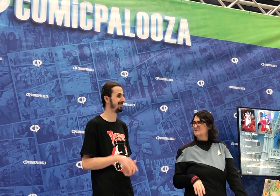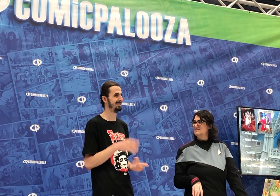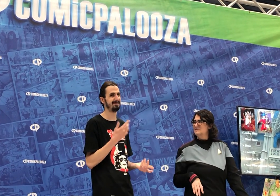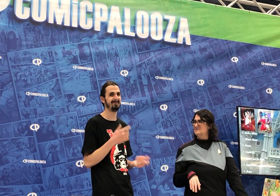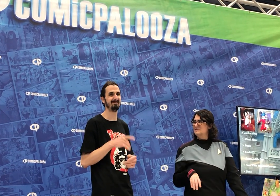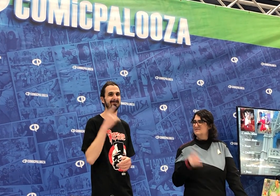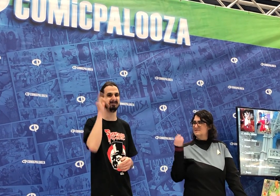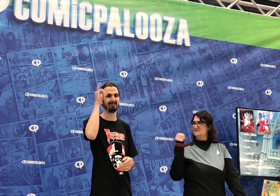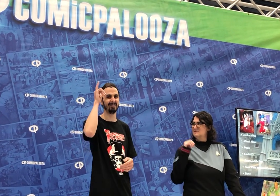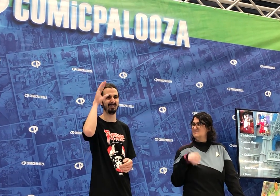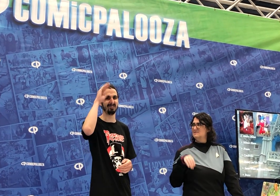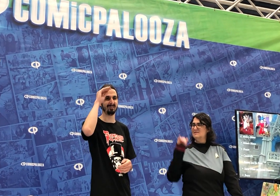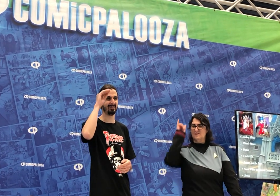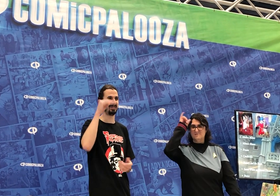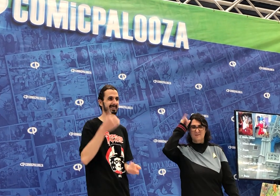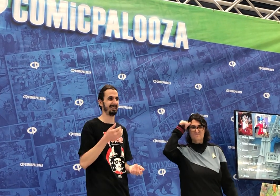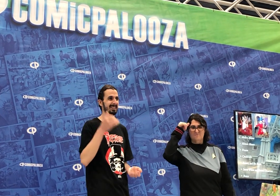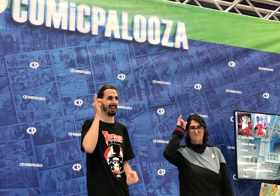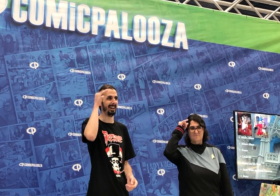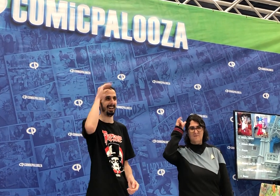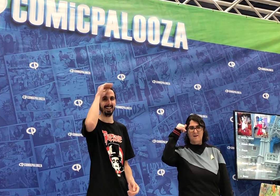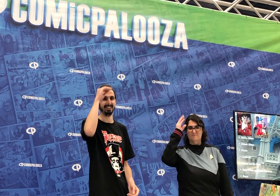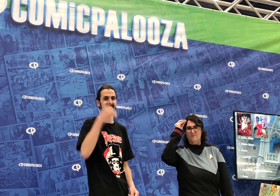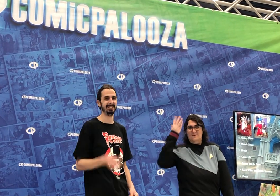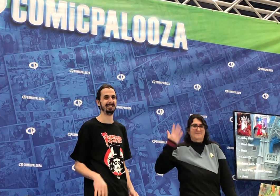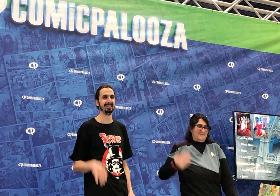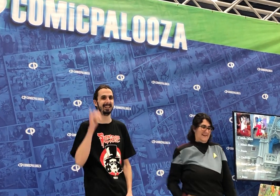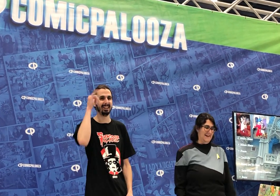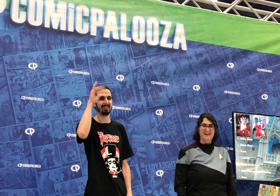Cowboy, maybe? I don't know. Maybe just cowboy. Cowboy.